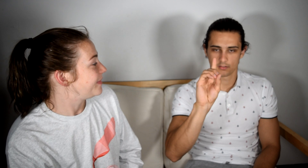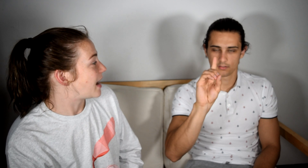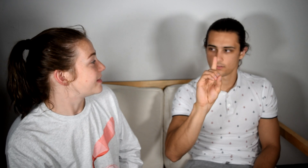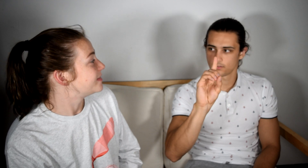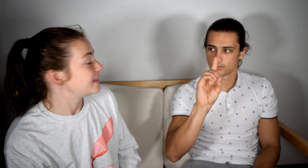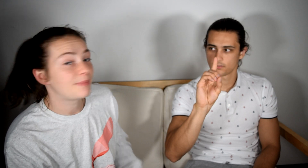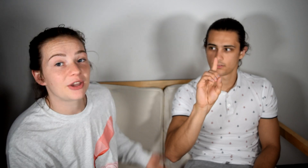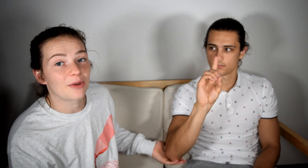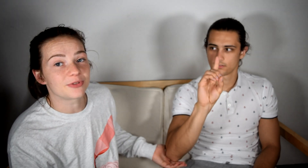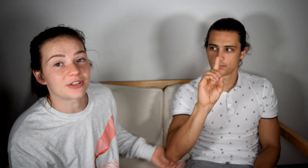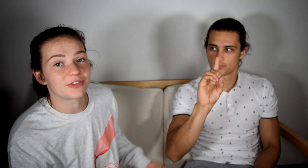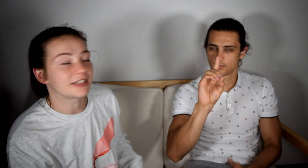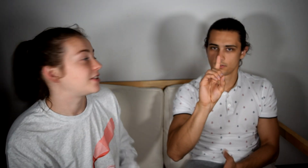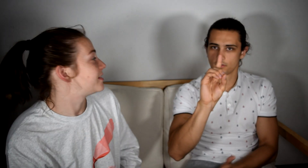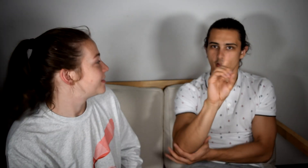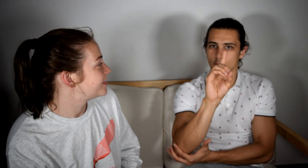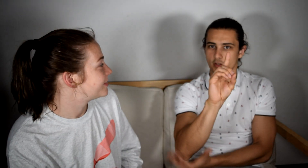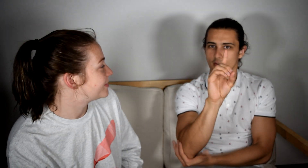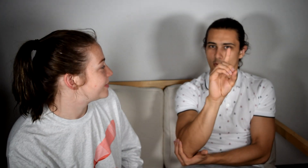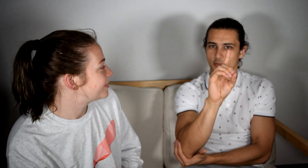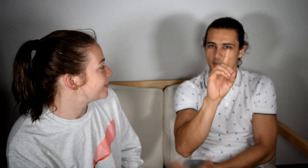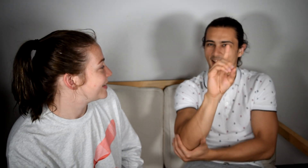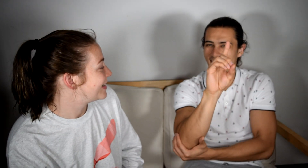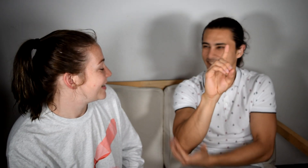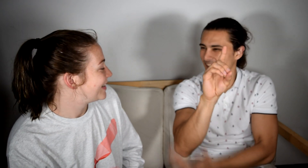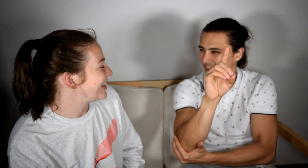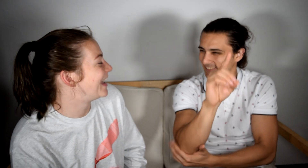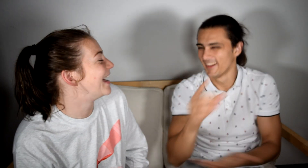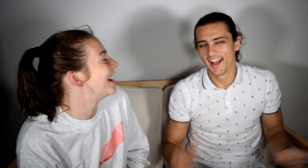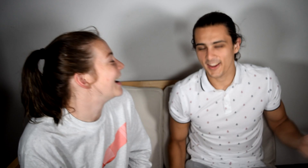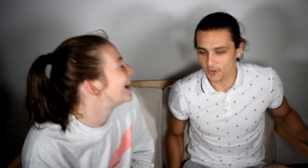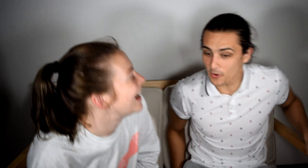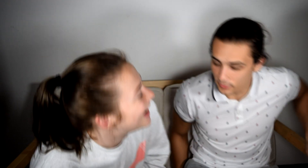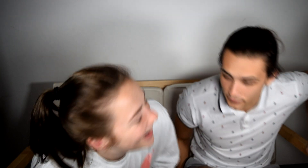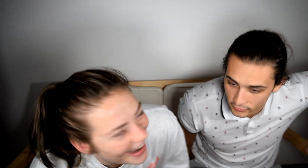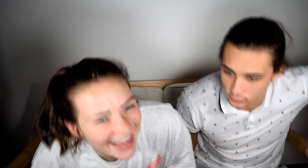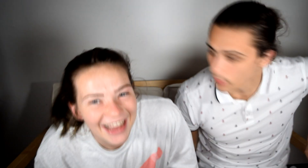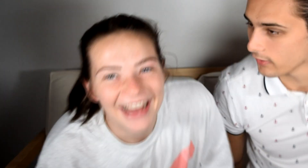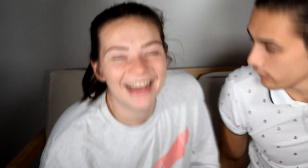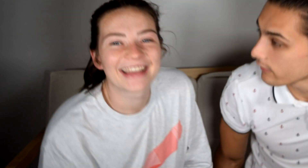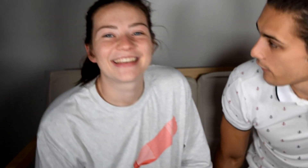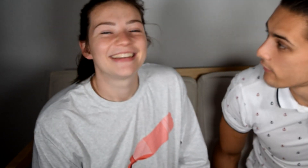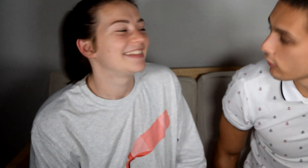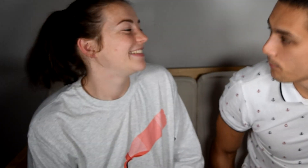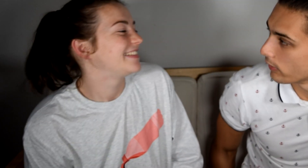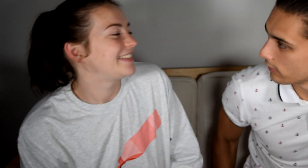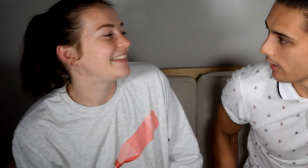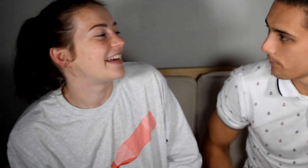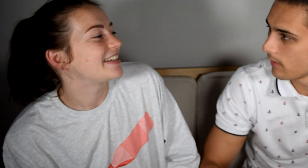Yeah, keeping your elbows still. That's good. so can I hold it with my other arm? I don't know. No, it's very good to know. That's a very good point. Yeah. Yeah,